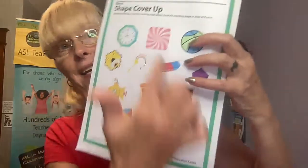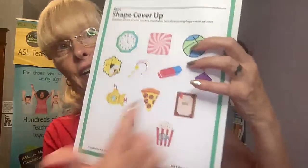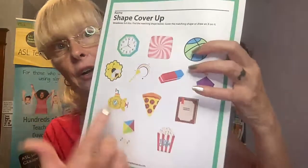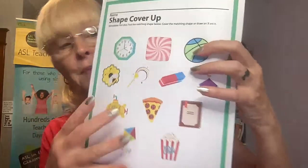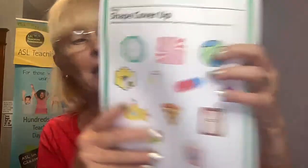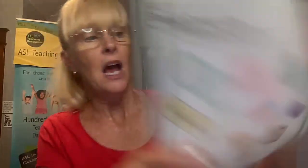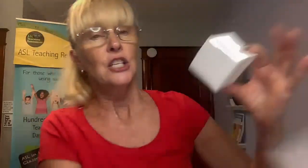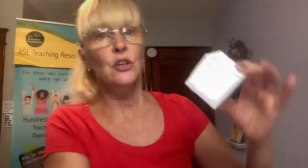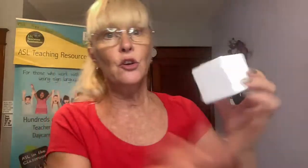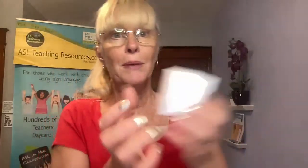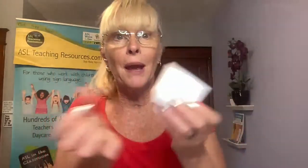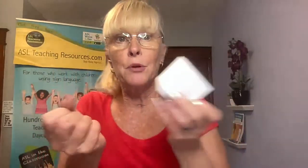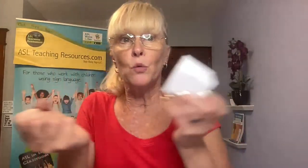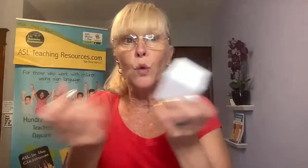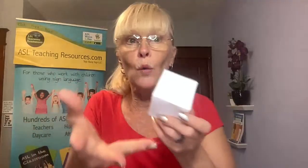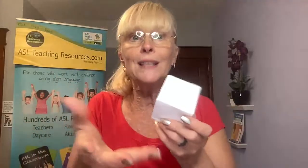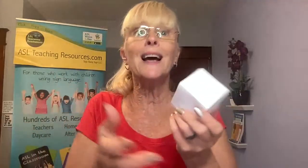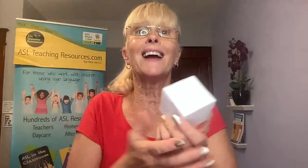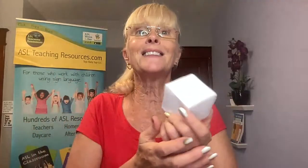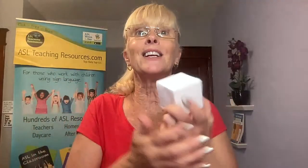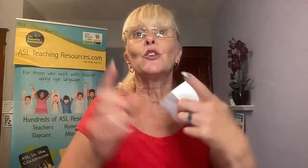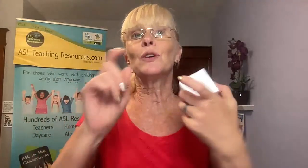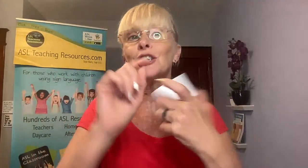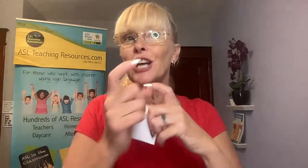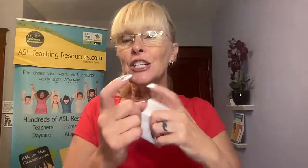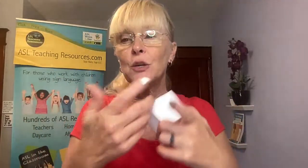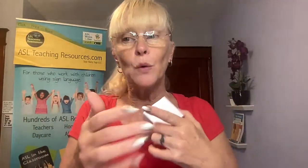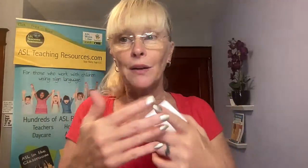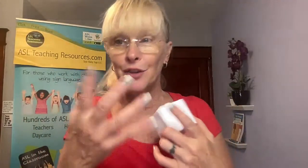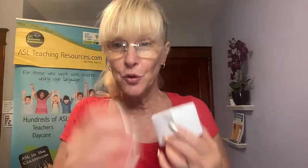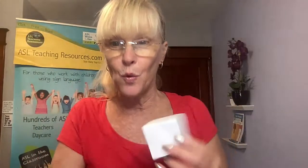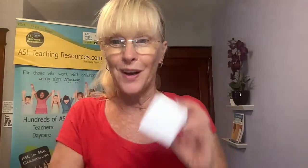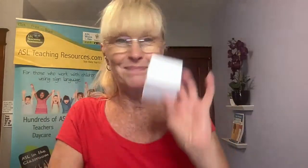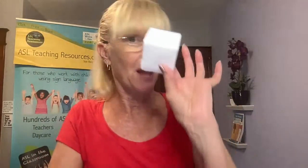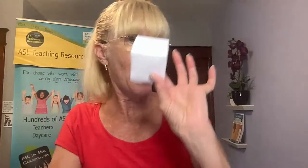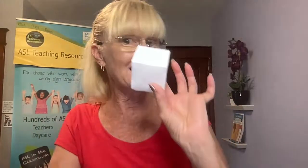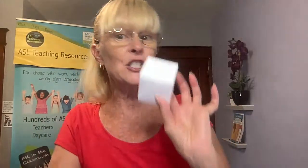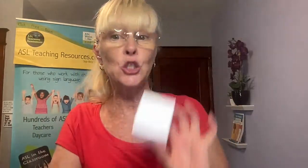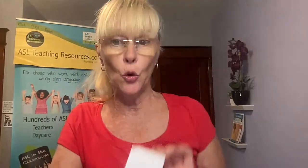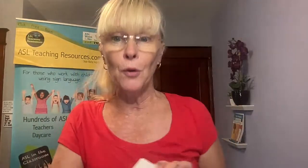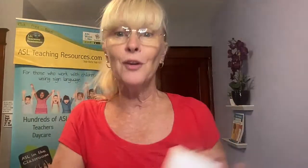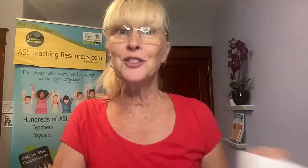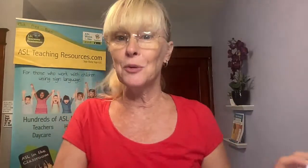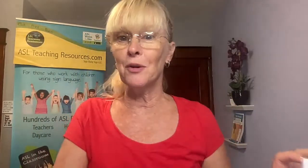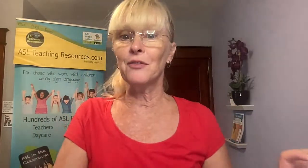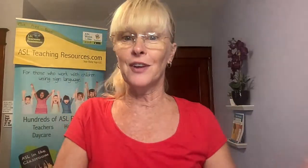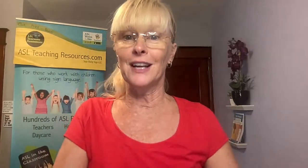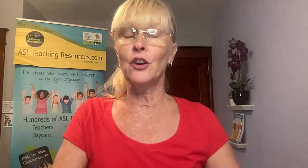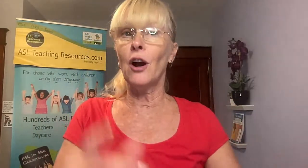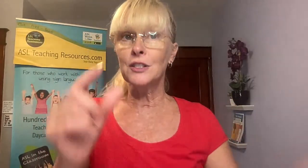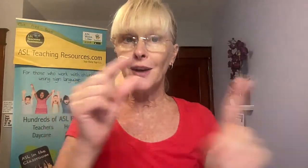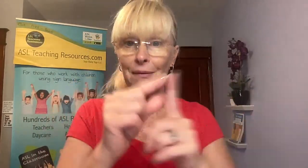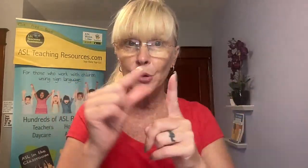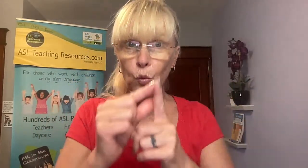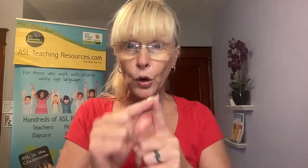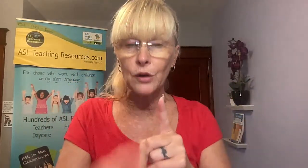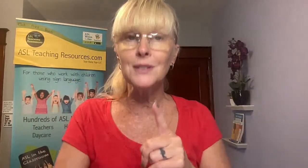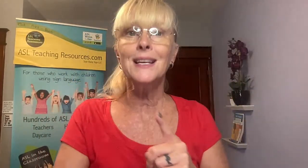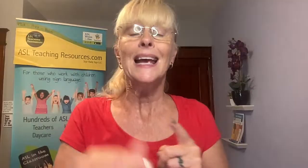here. So you'll be able to roll the dice and you can change it whatever you want. It's super, super fun. You also have the words